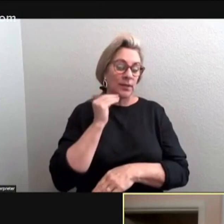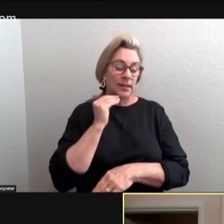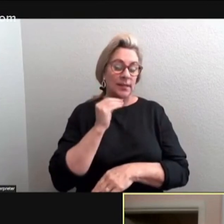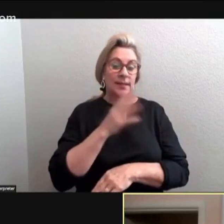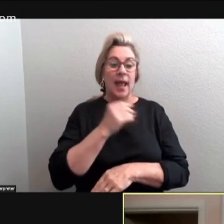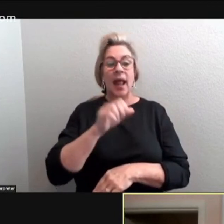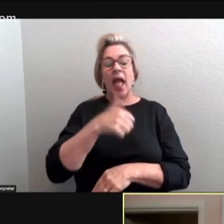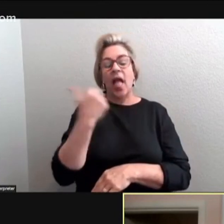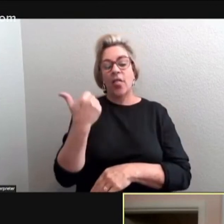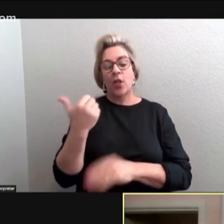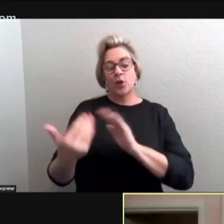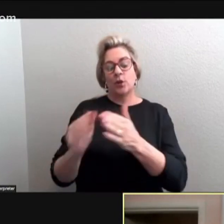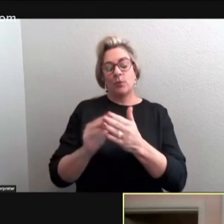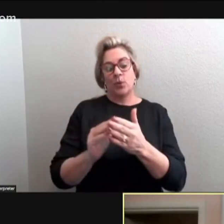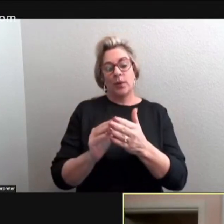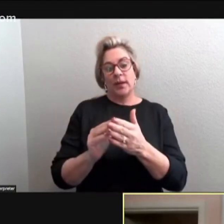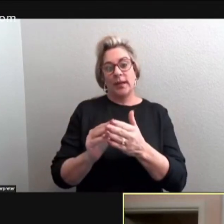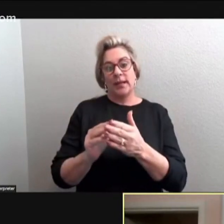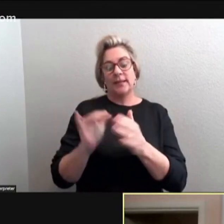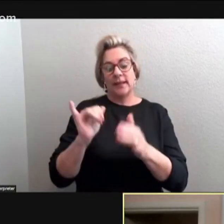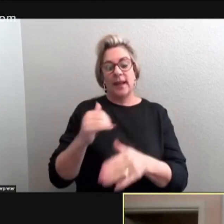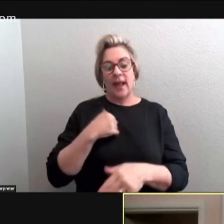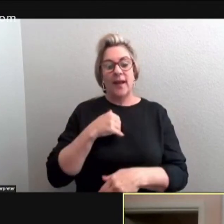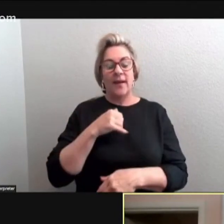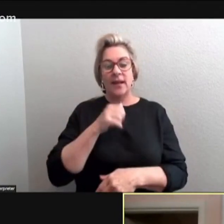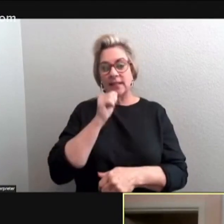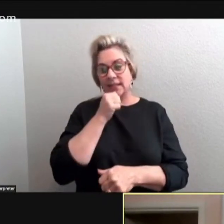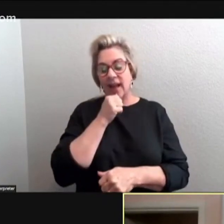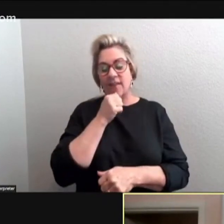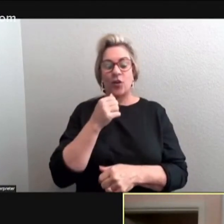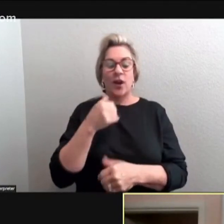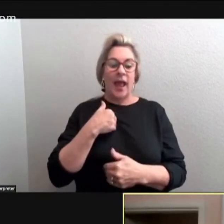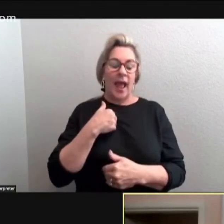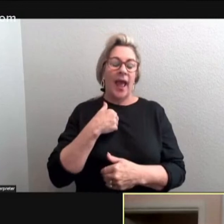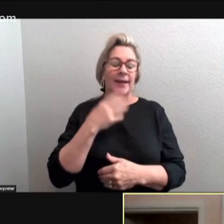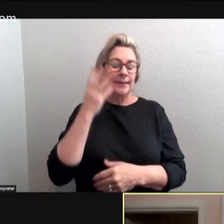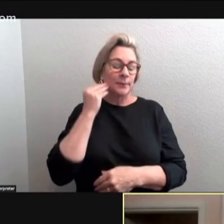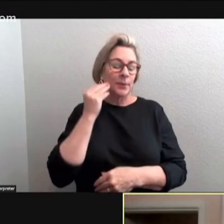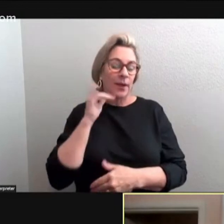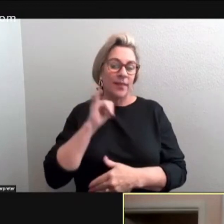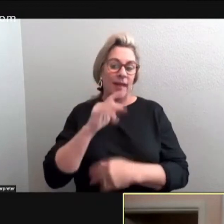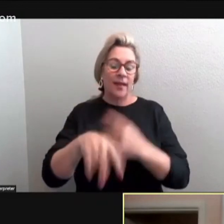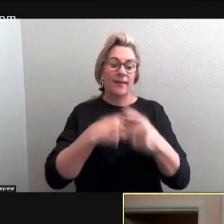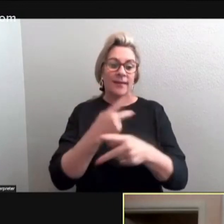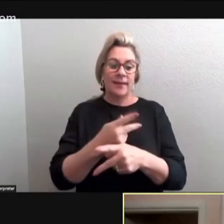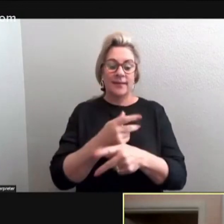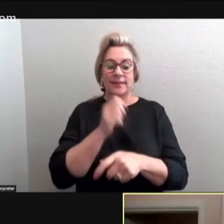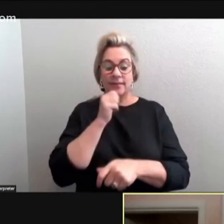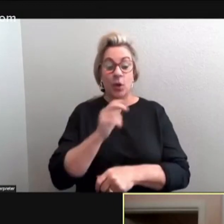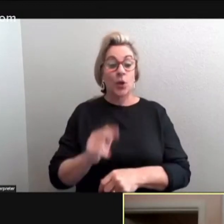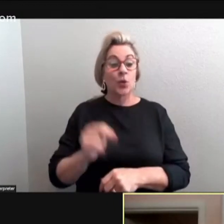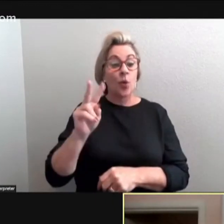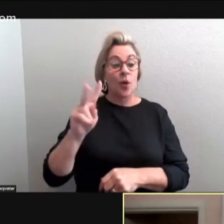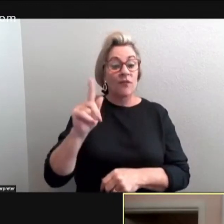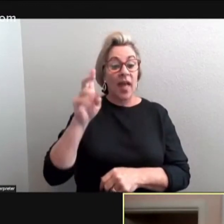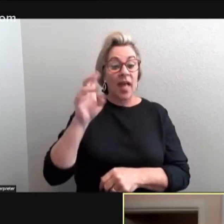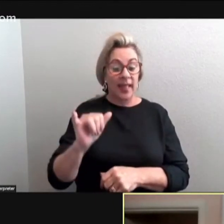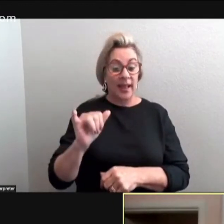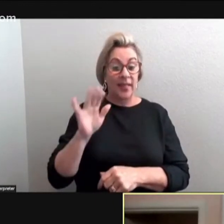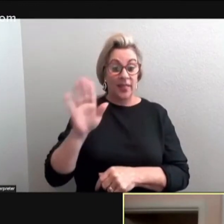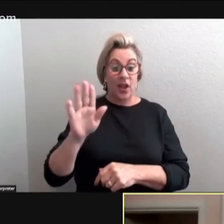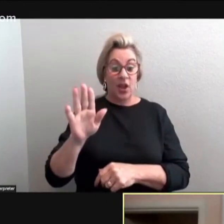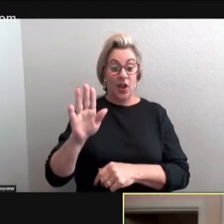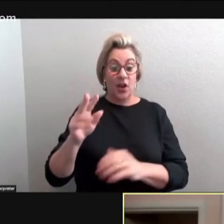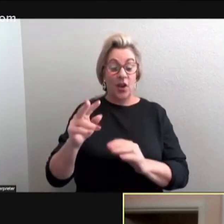community foundations that have unfortunately had similar events happen in their community, including North Valley Community Foundation, who